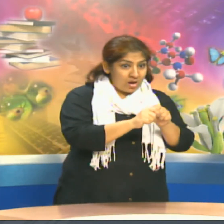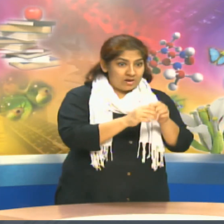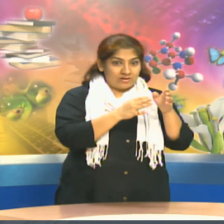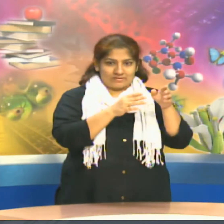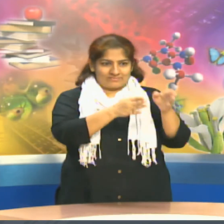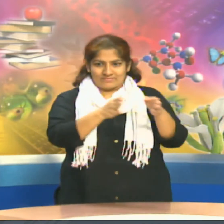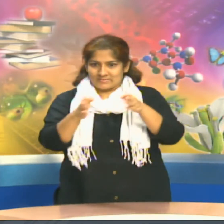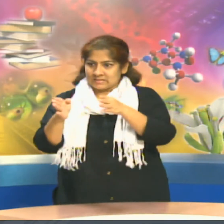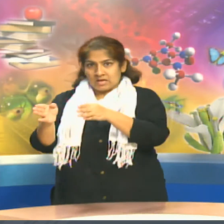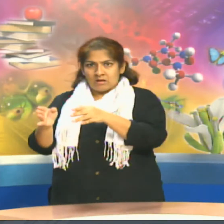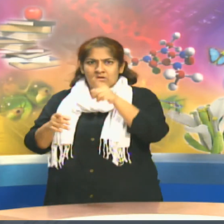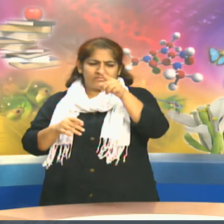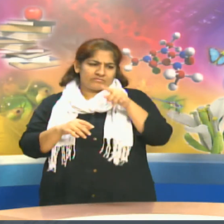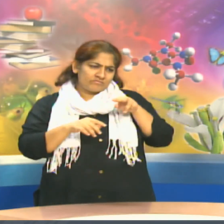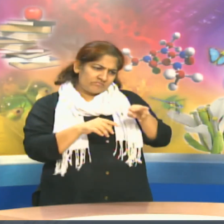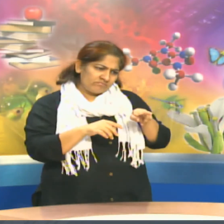implementation. When we are working,